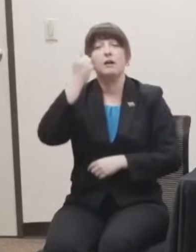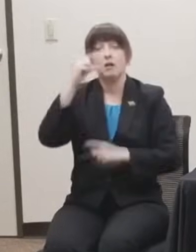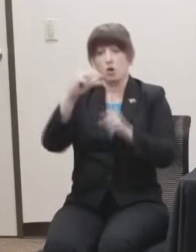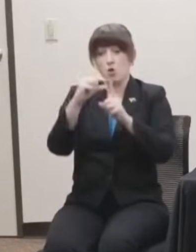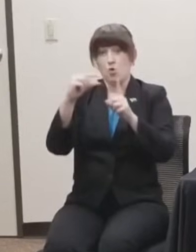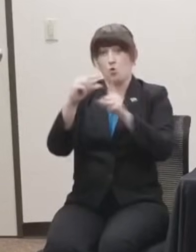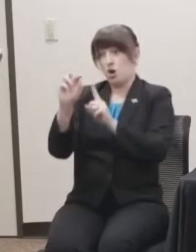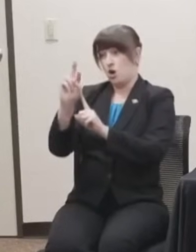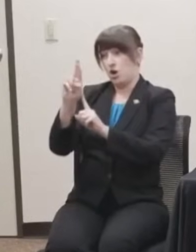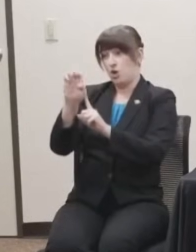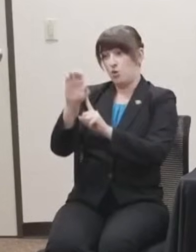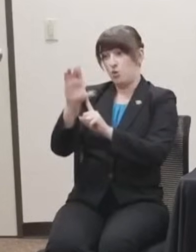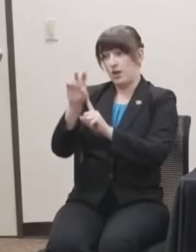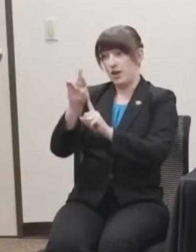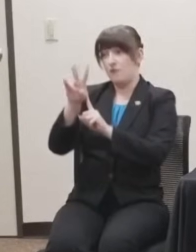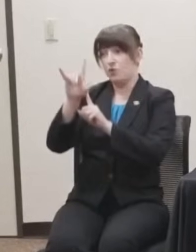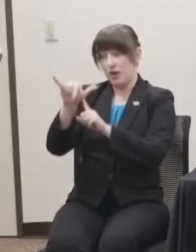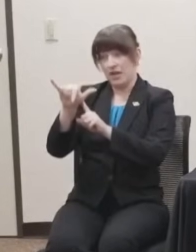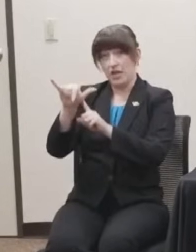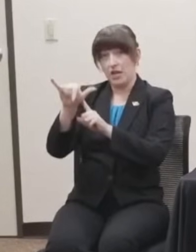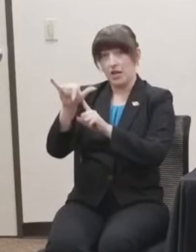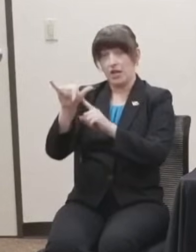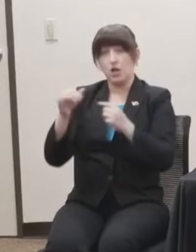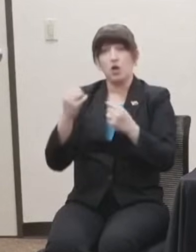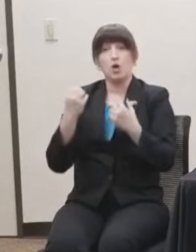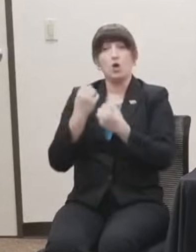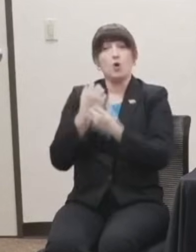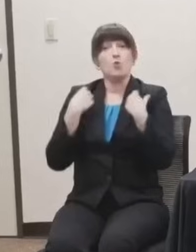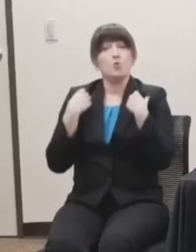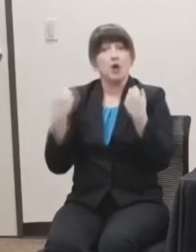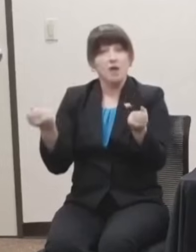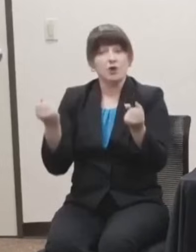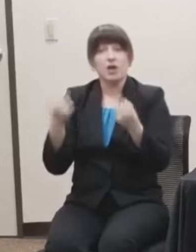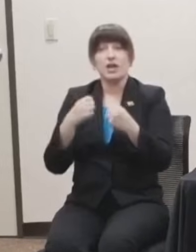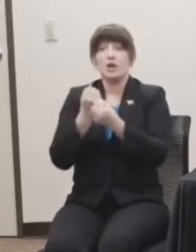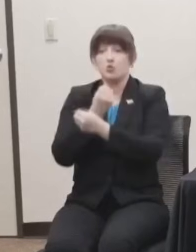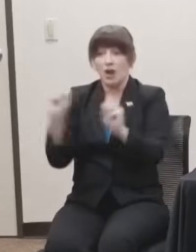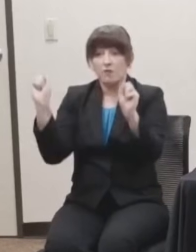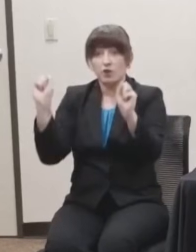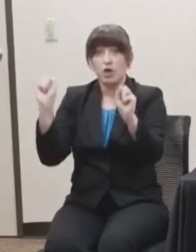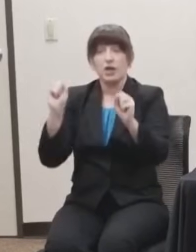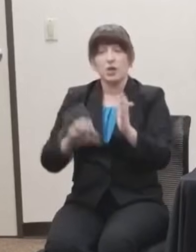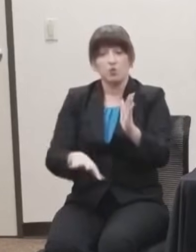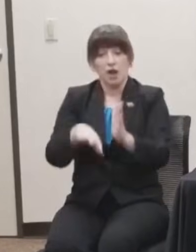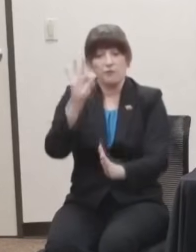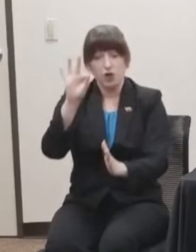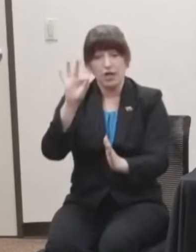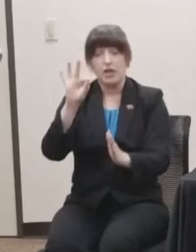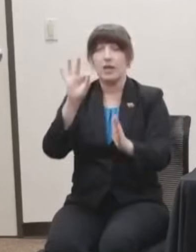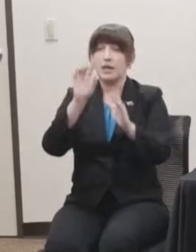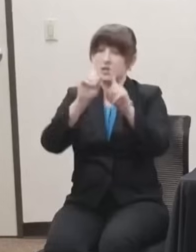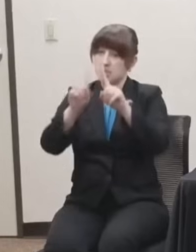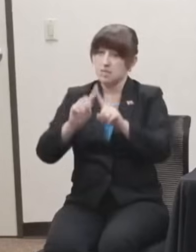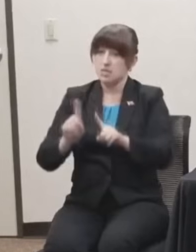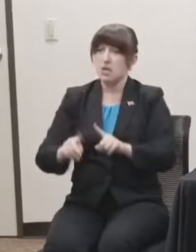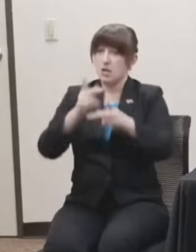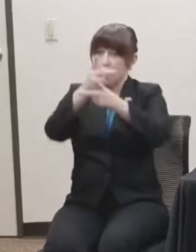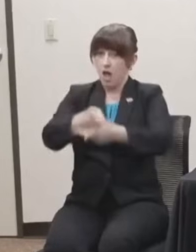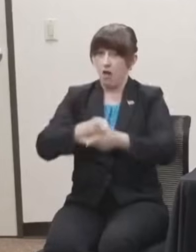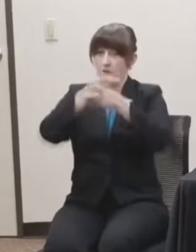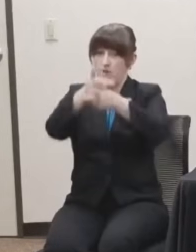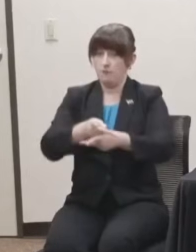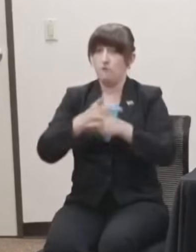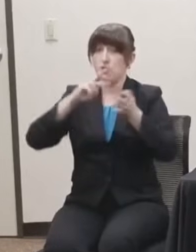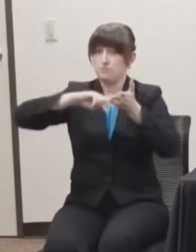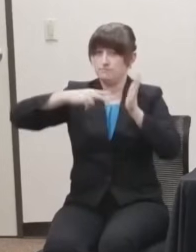going to start hearing the word recovery used in a lot of different contexts. Be very careful how you use that word, because I'm going to be careful how I use that word as